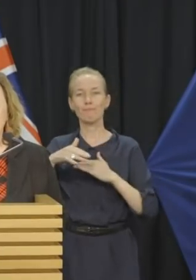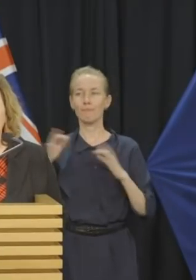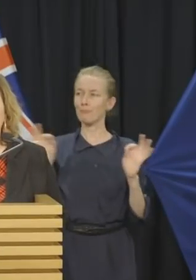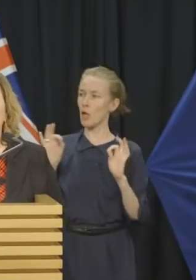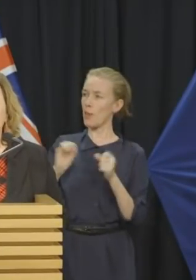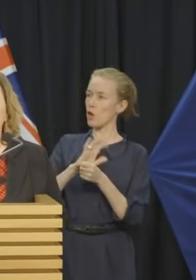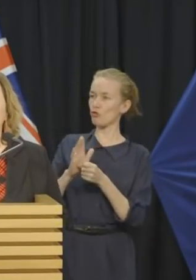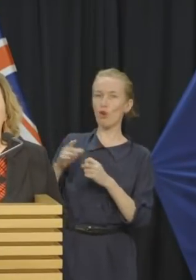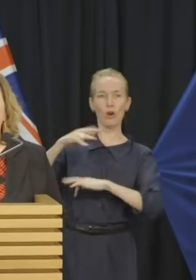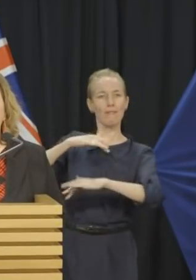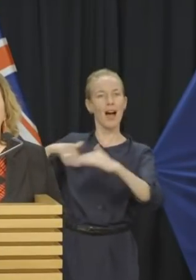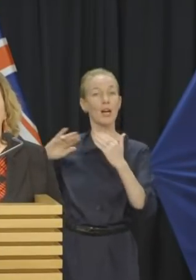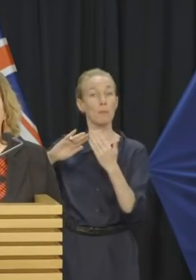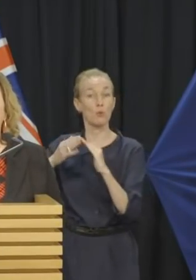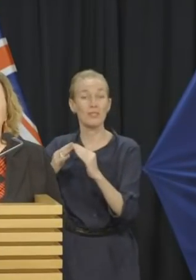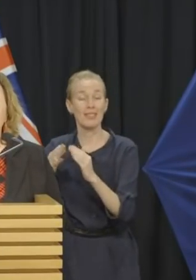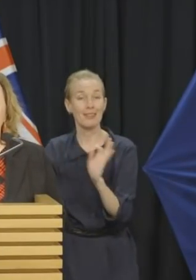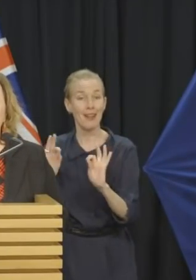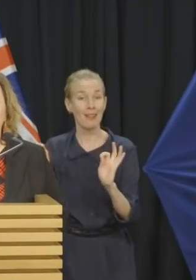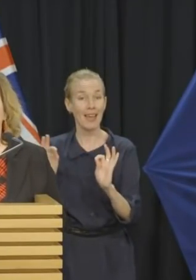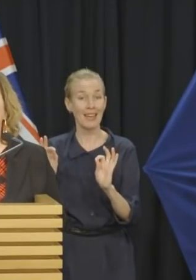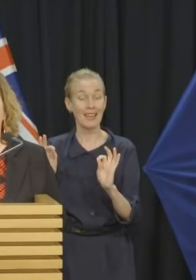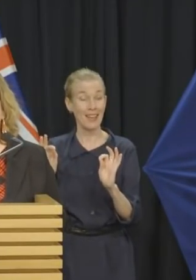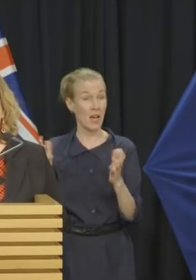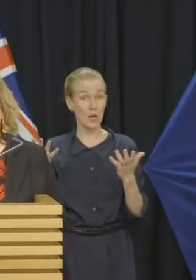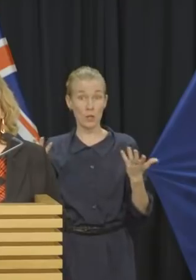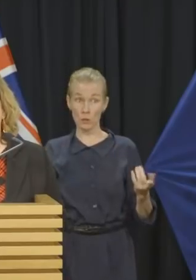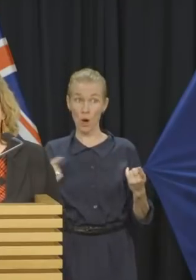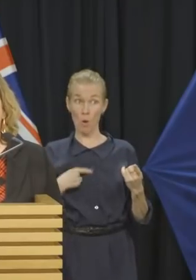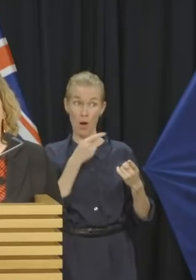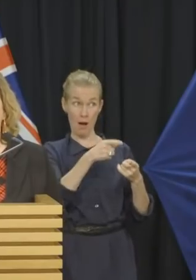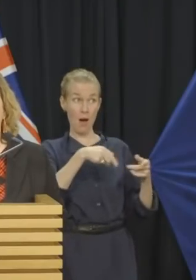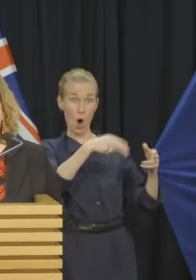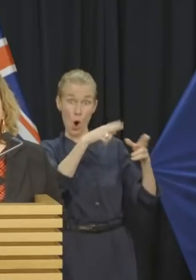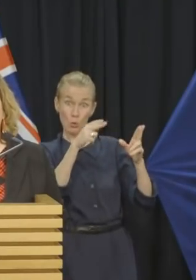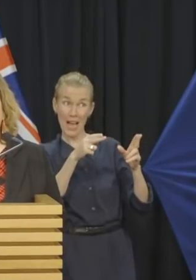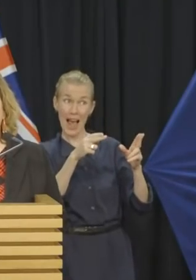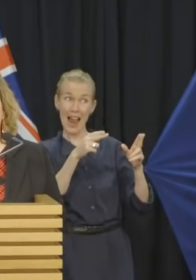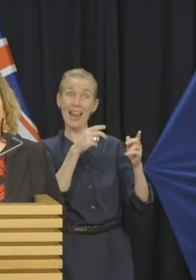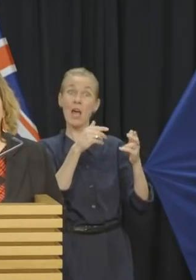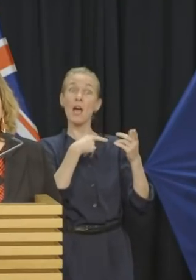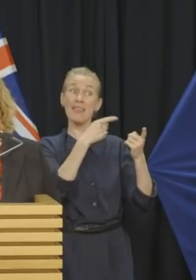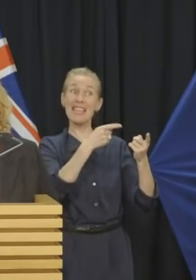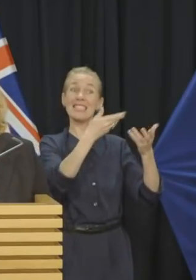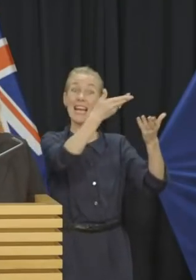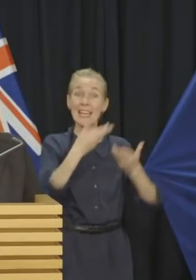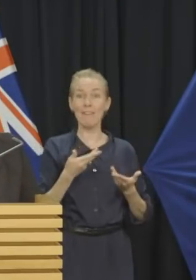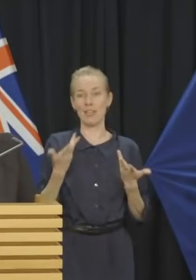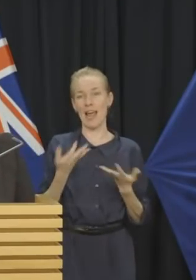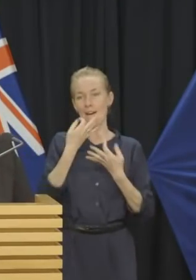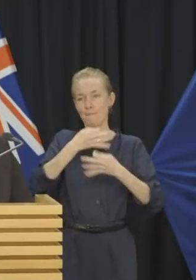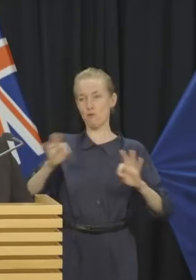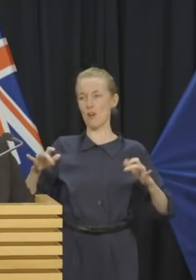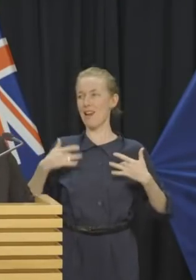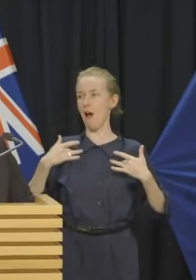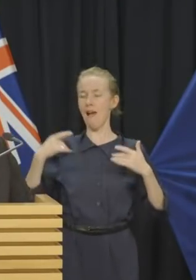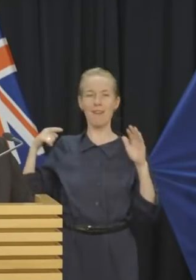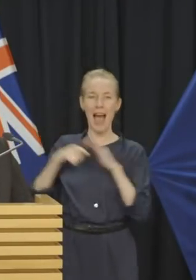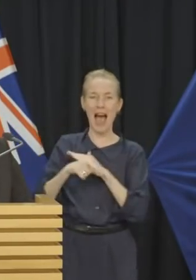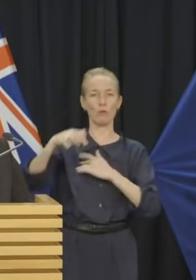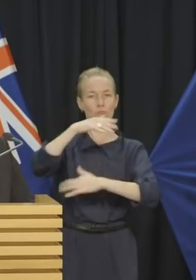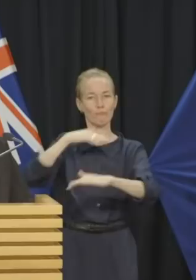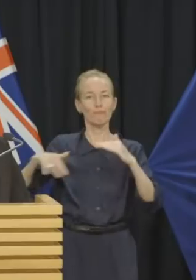communities, and they are the reason why we are enjoying the social and economic liberties that we are here in New Zealand. Did the Green Party want